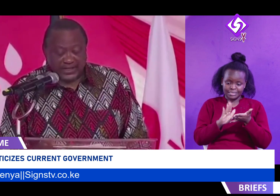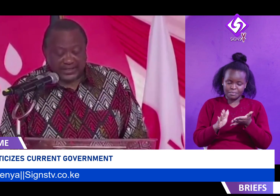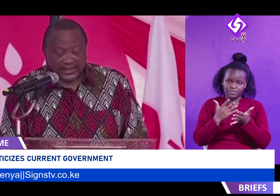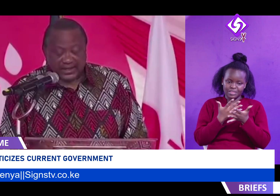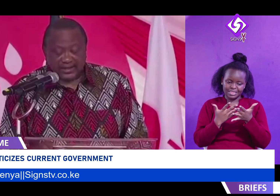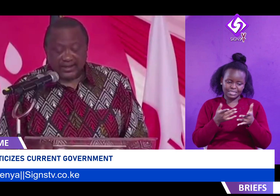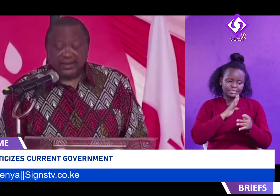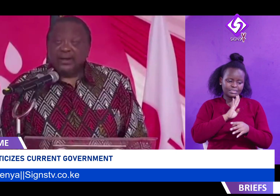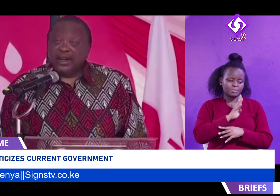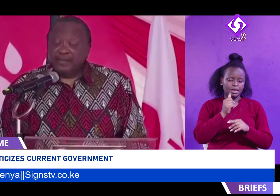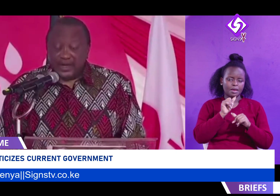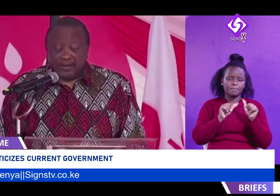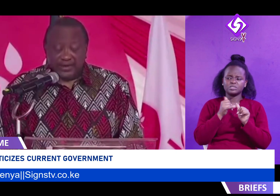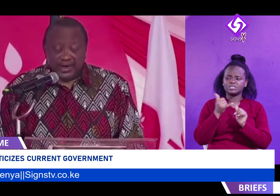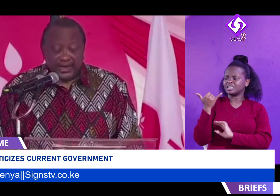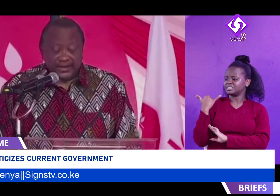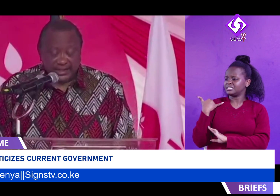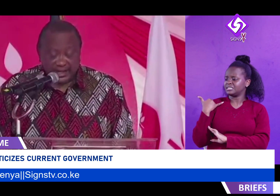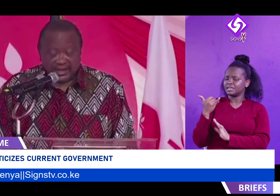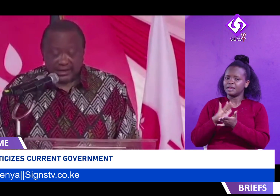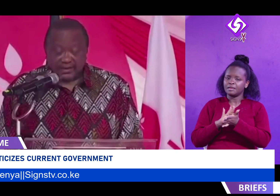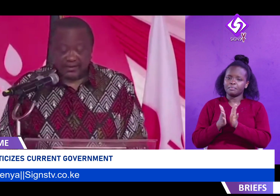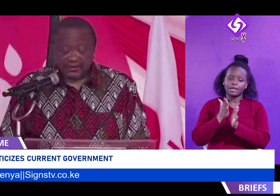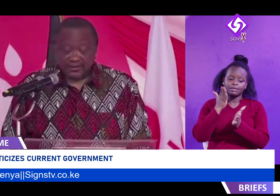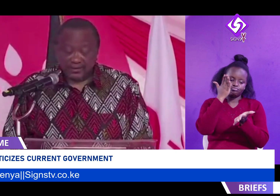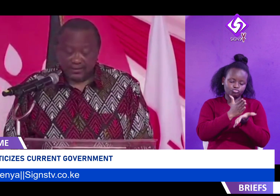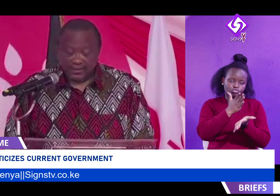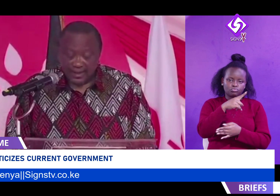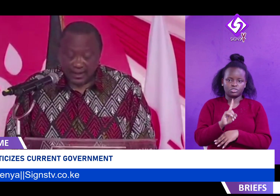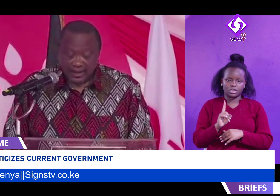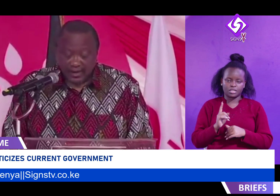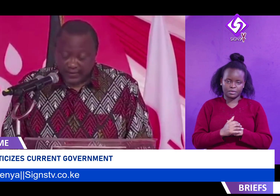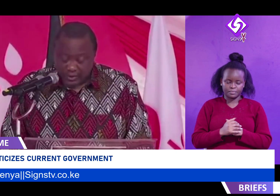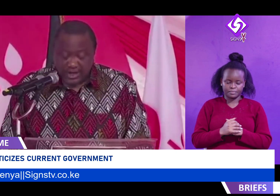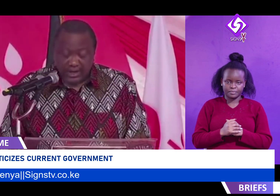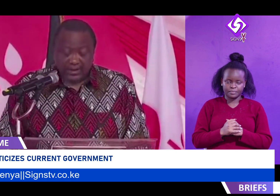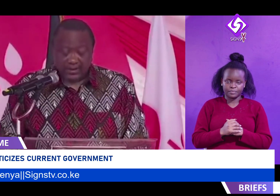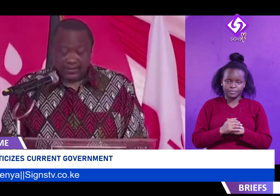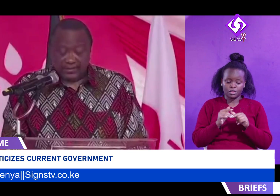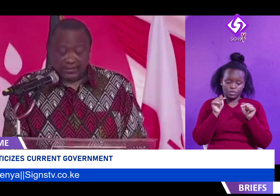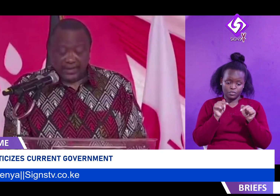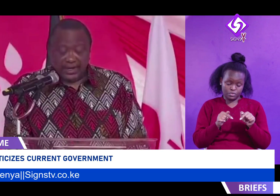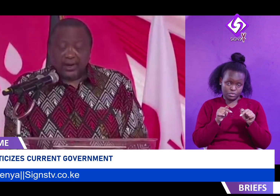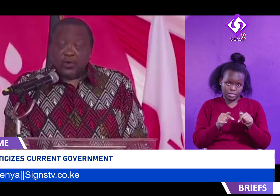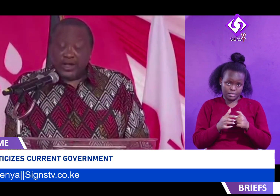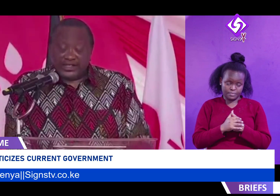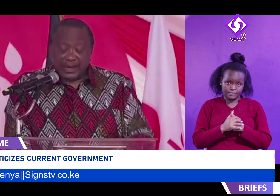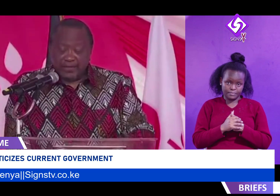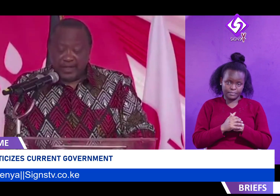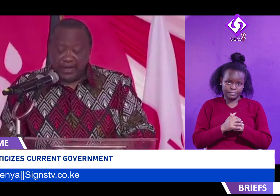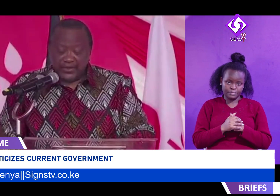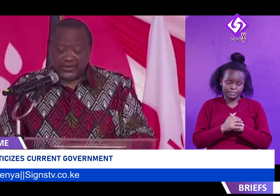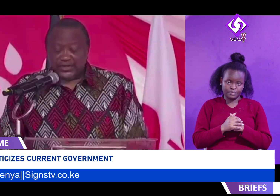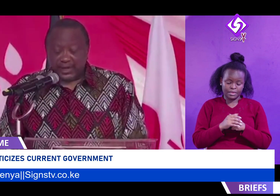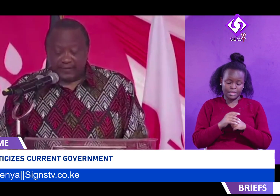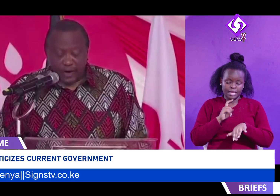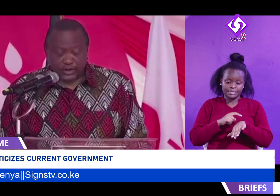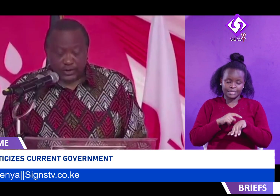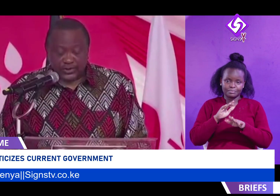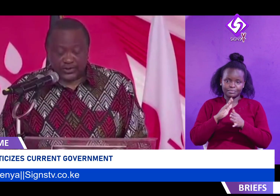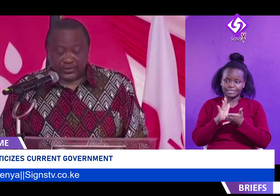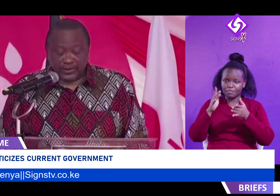of yesterday have become the reality check of today, while some of the myths